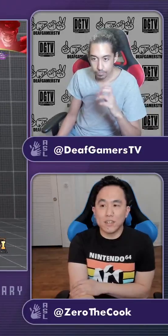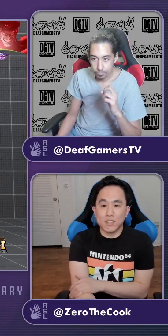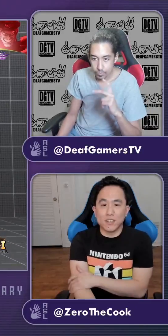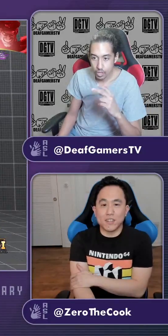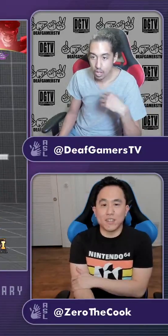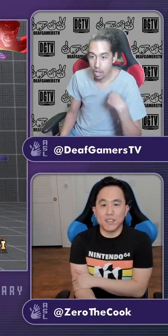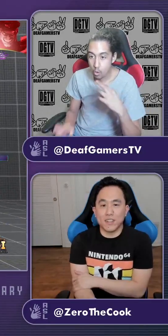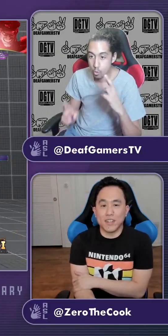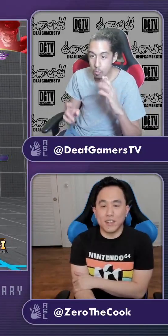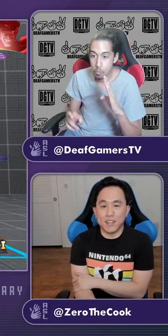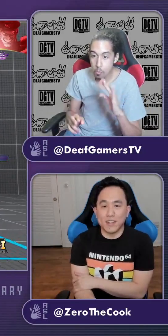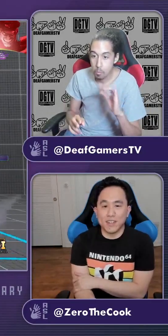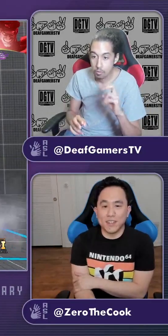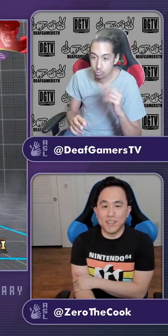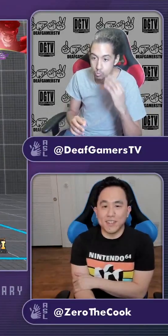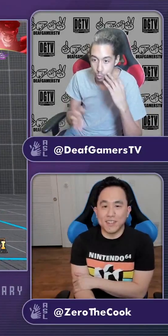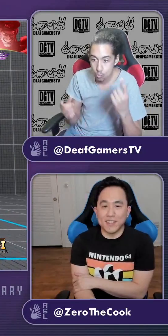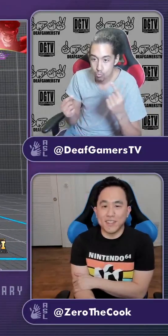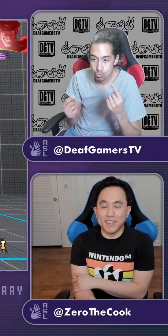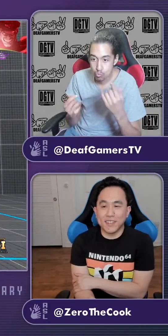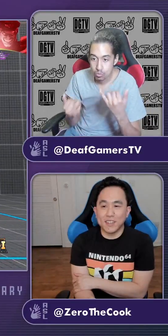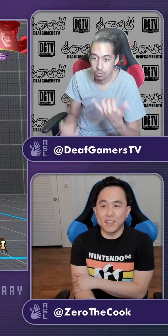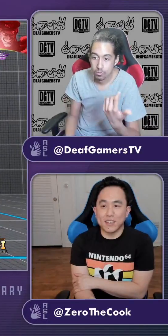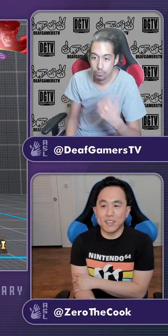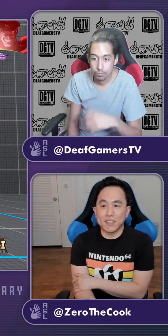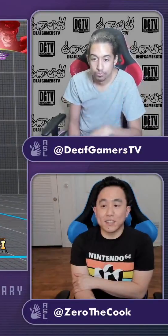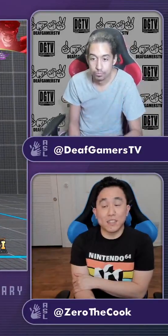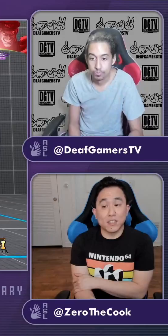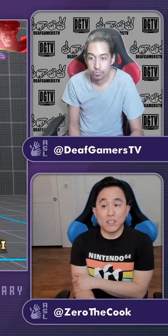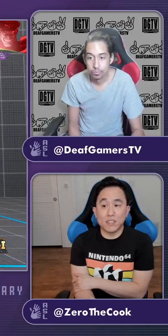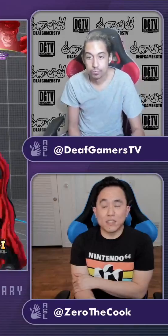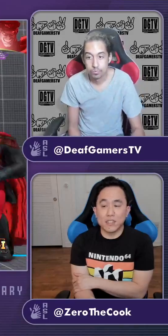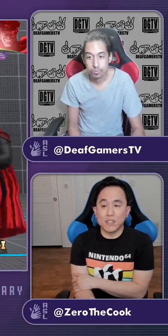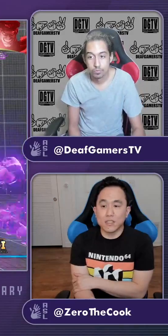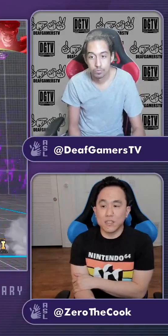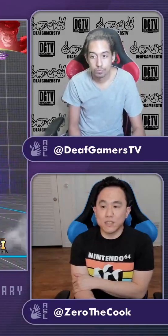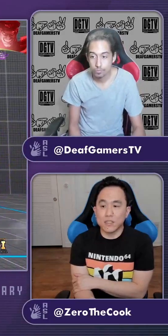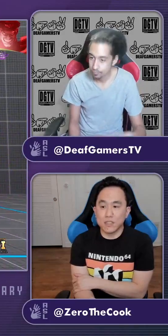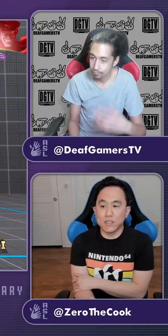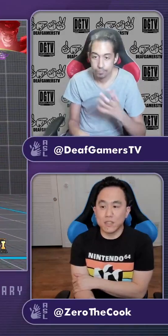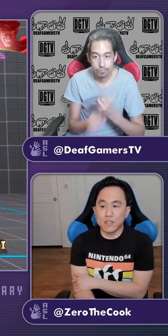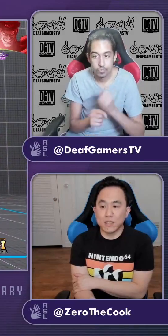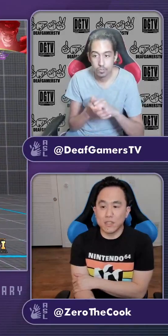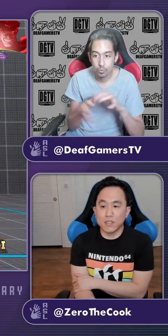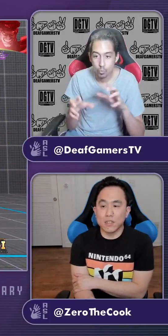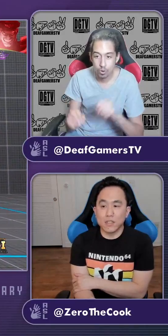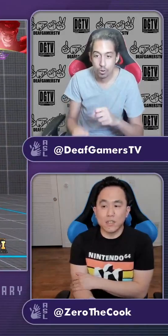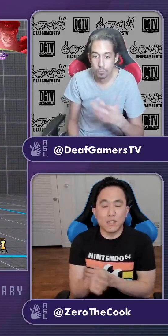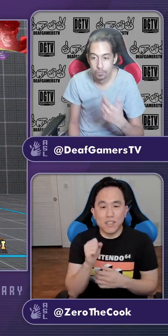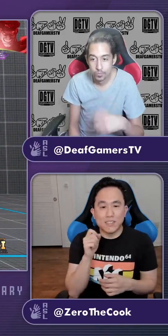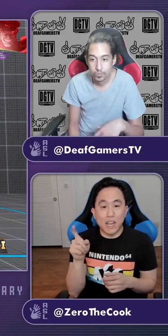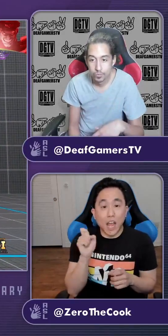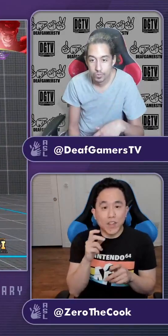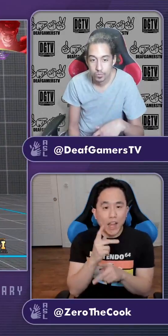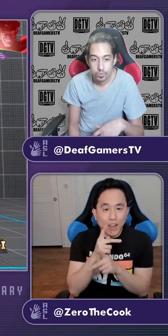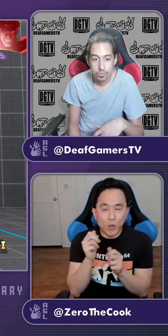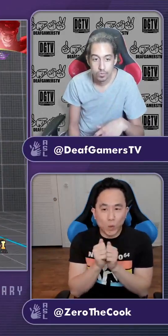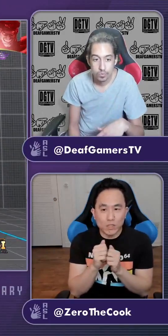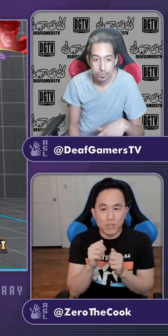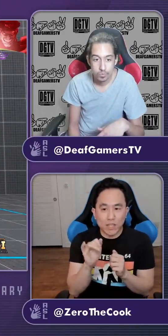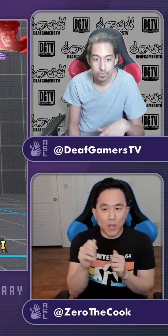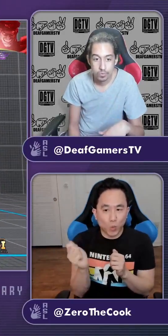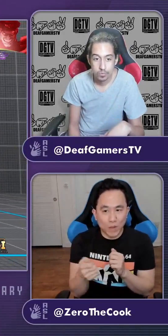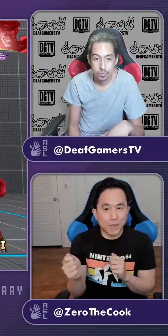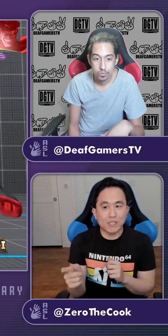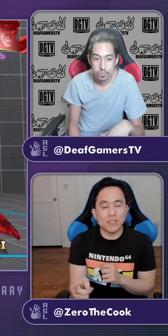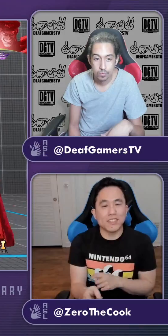seems too familiar with A little bit of pressure micro walk forward gonna toss him my limb back to the